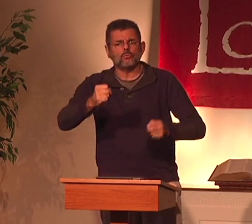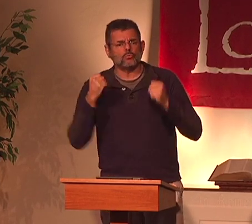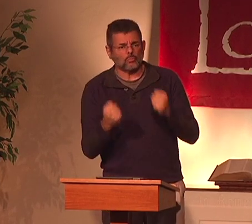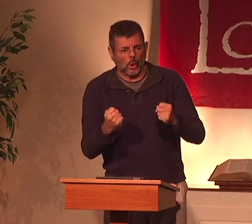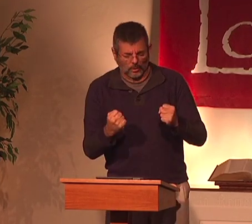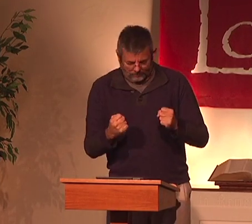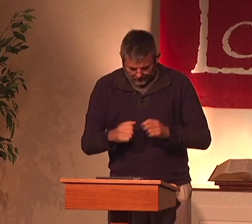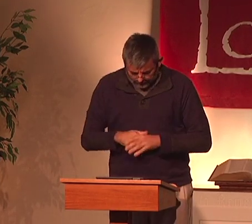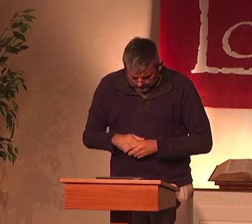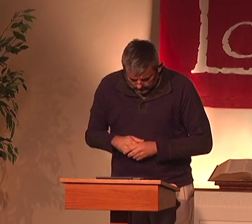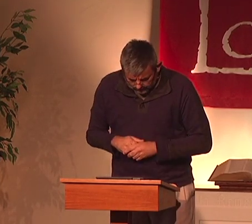And be strong